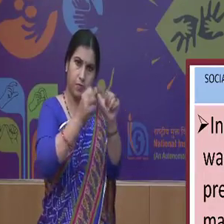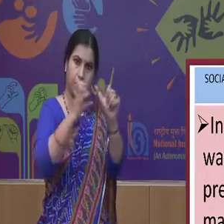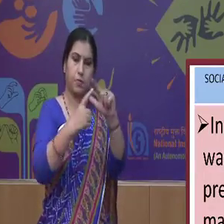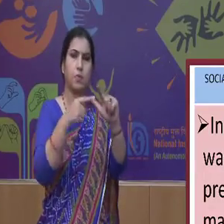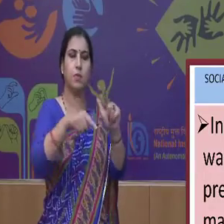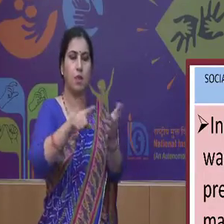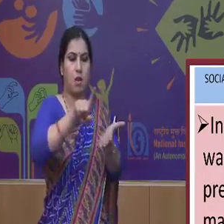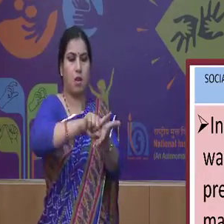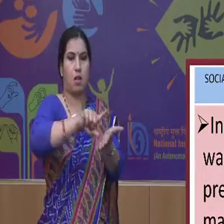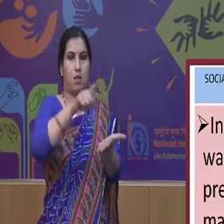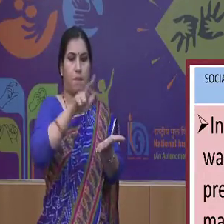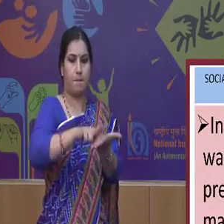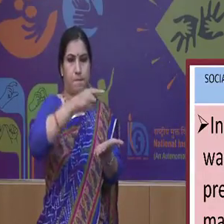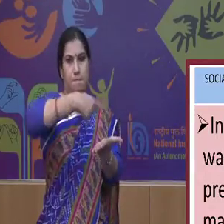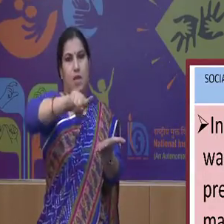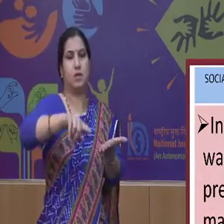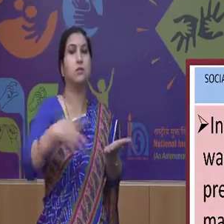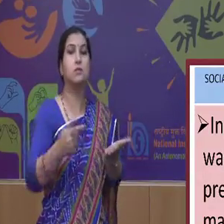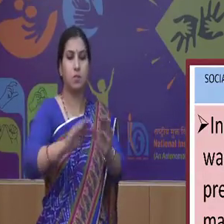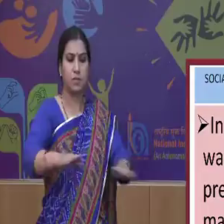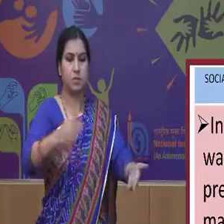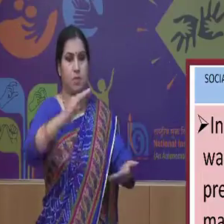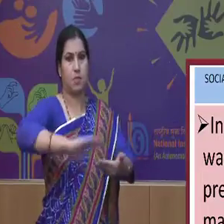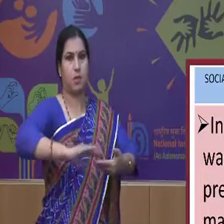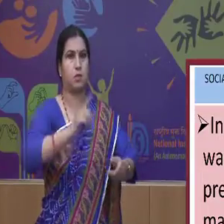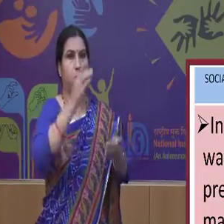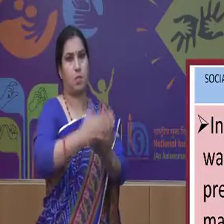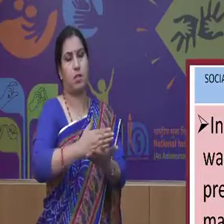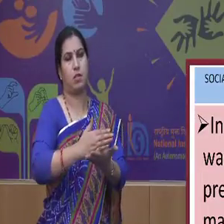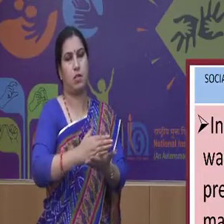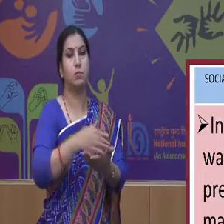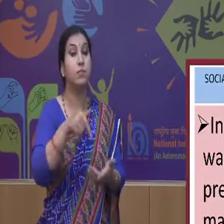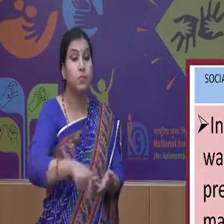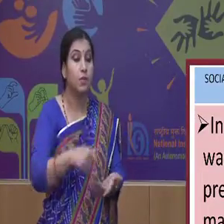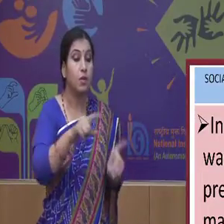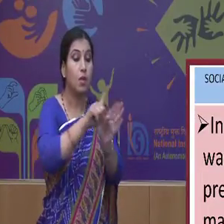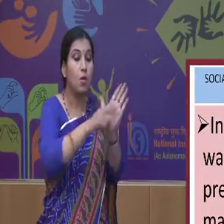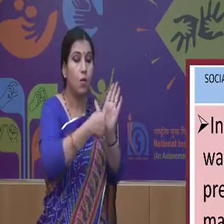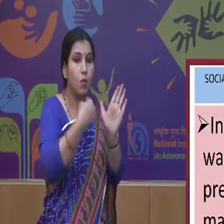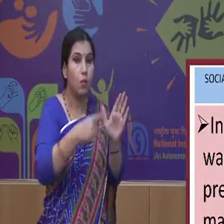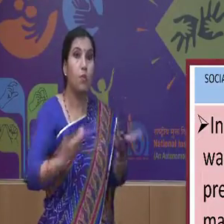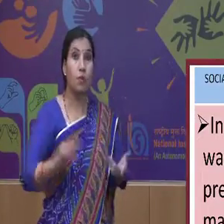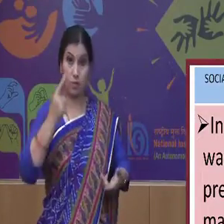marriage. According to this act, the minimum age of marriage for girls